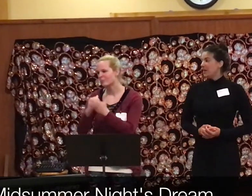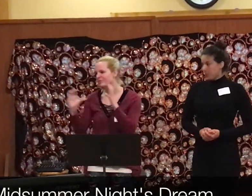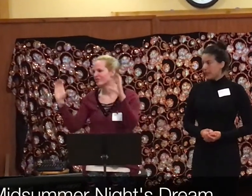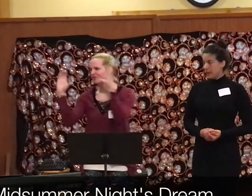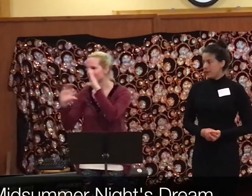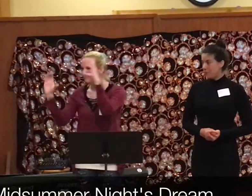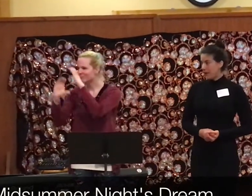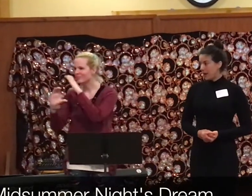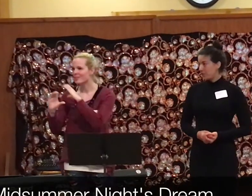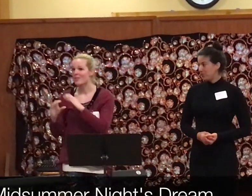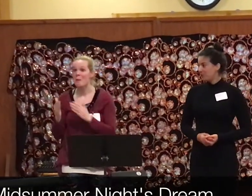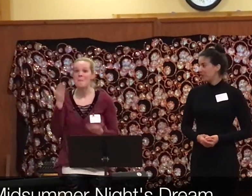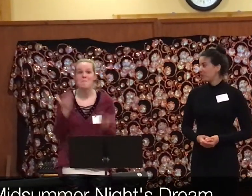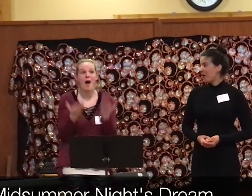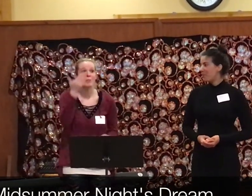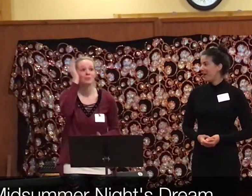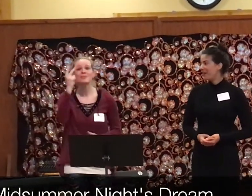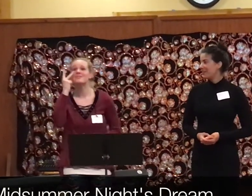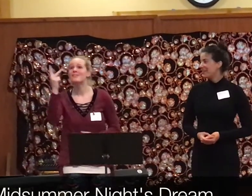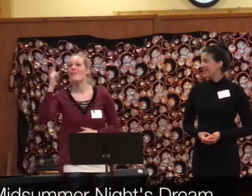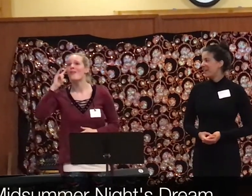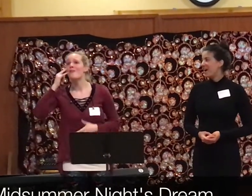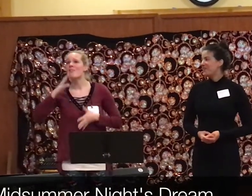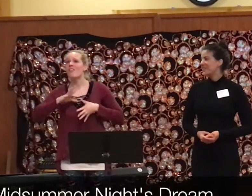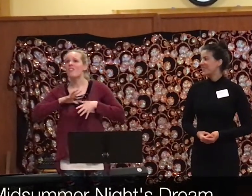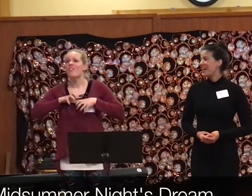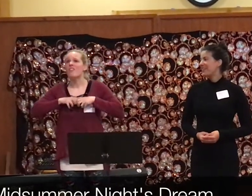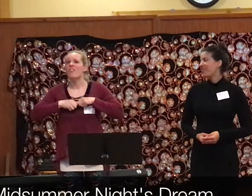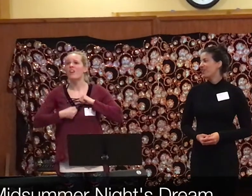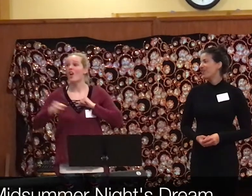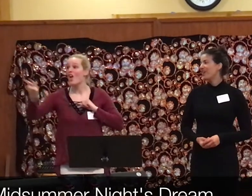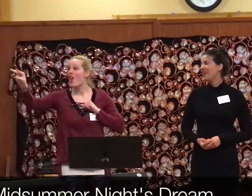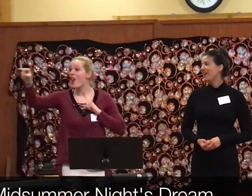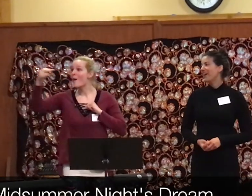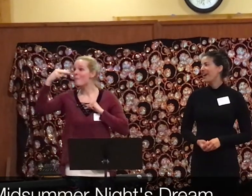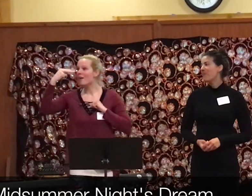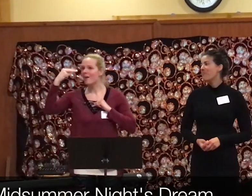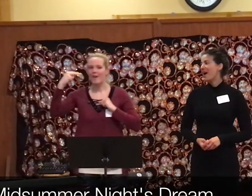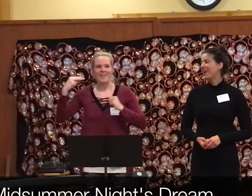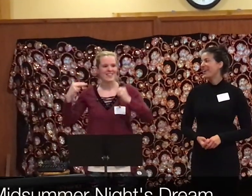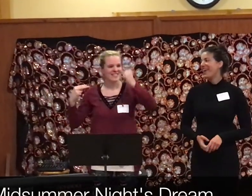But herein mean I to enrich my pain, to have his sight thither and back again.